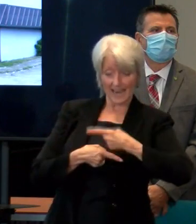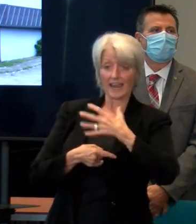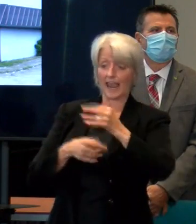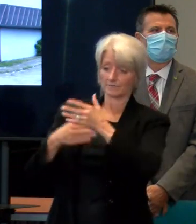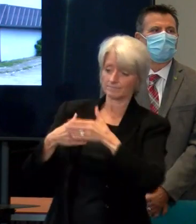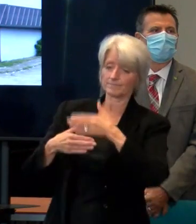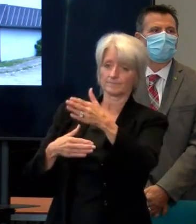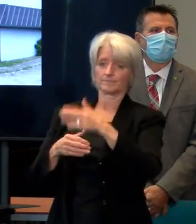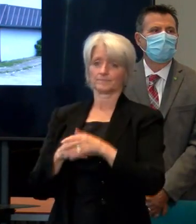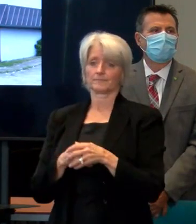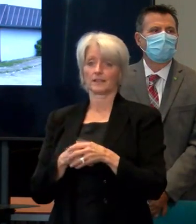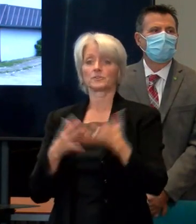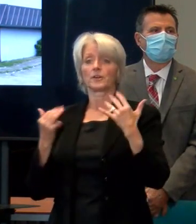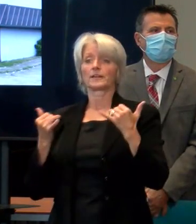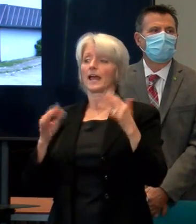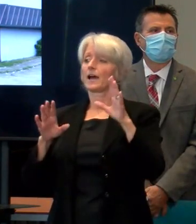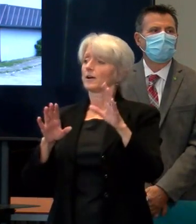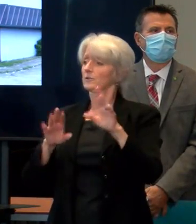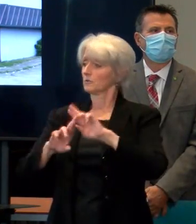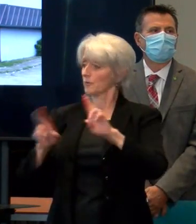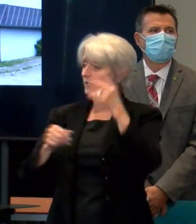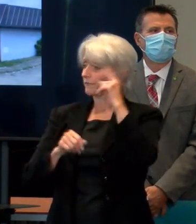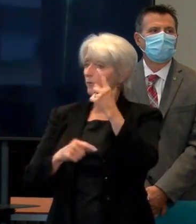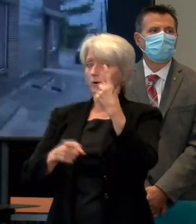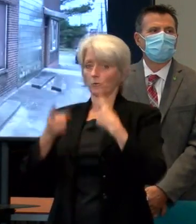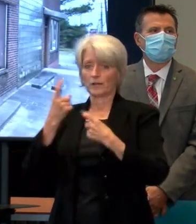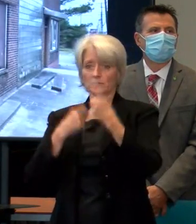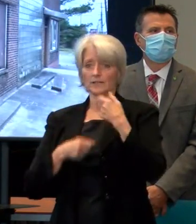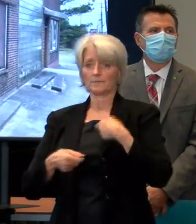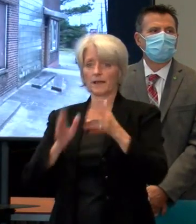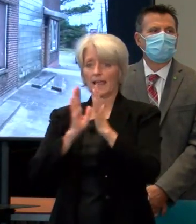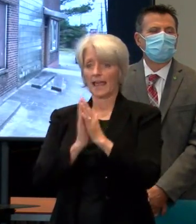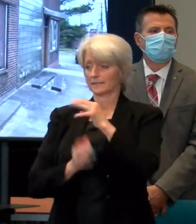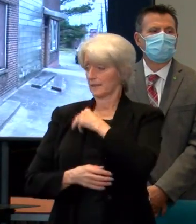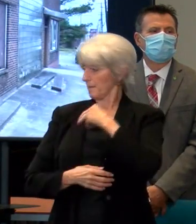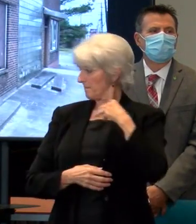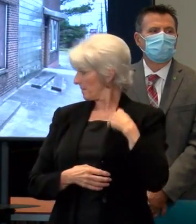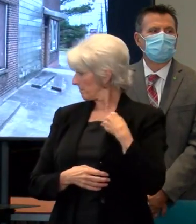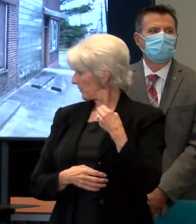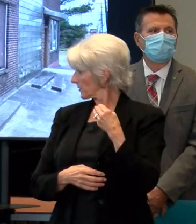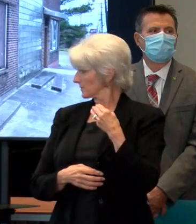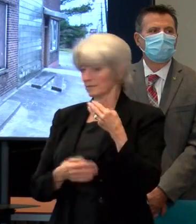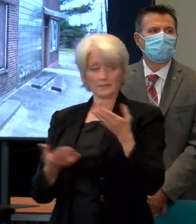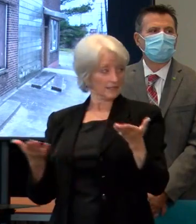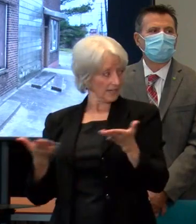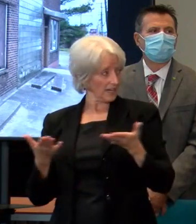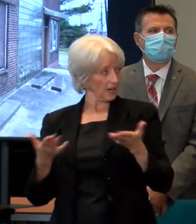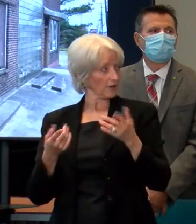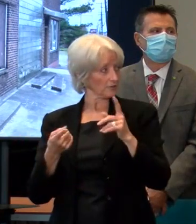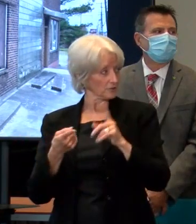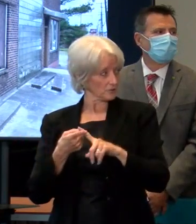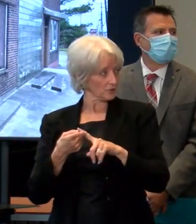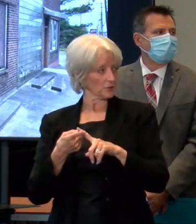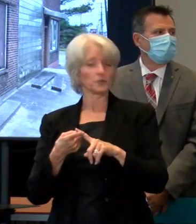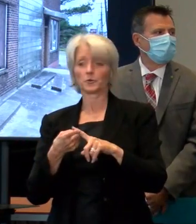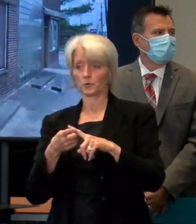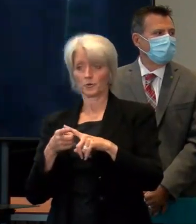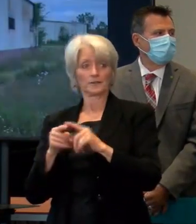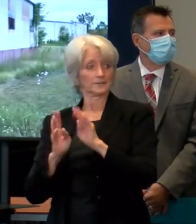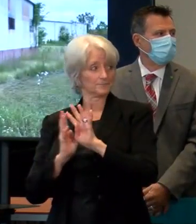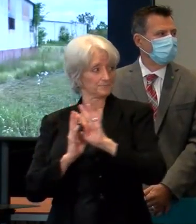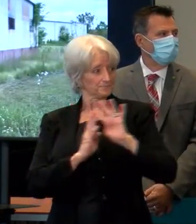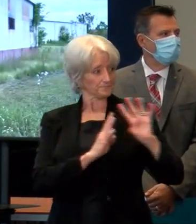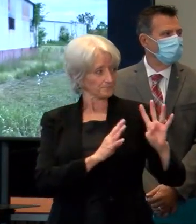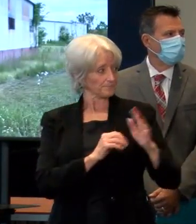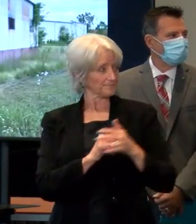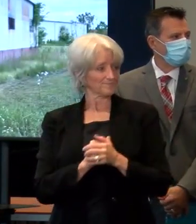being said, we'll now open the floor for questions, and I'll ask the members that are beside me if they'll relieve themselves to the left, because I know you guys have been standing